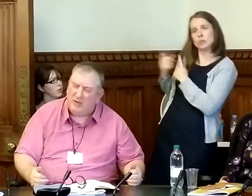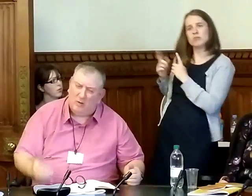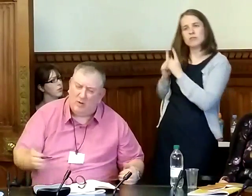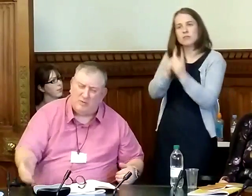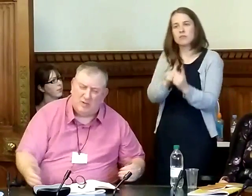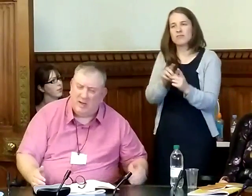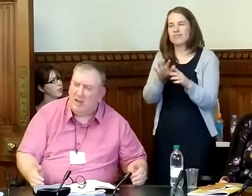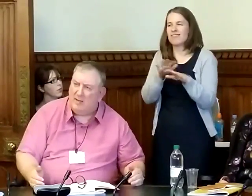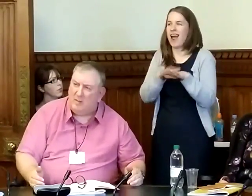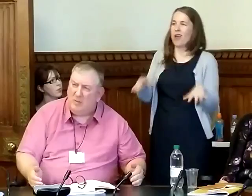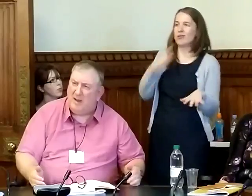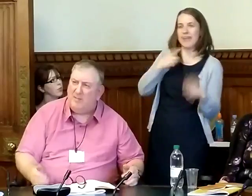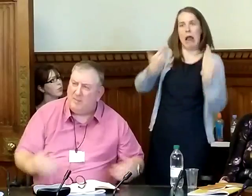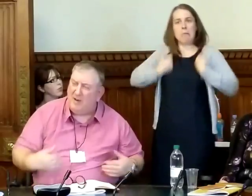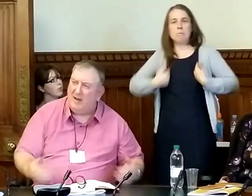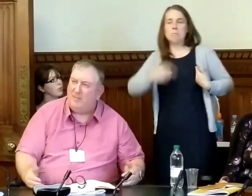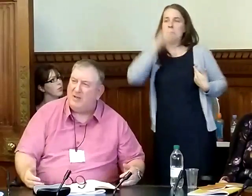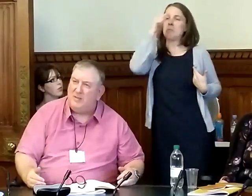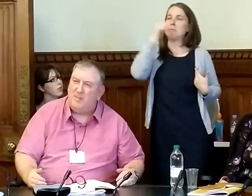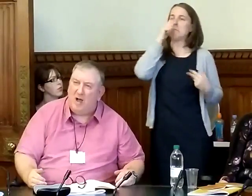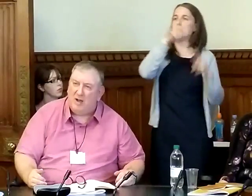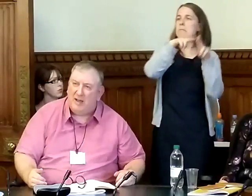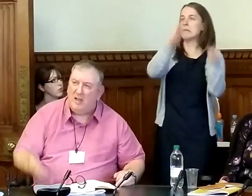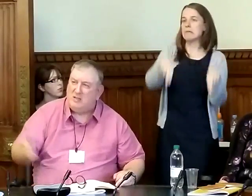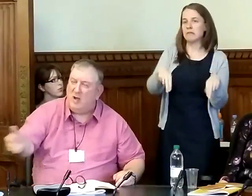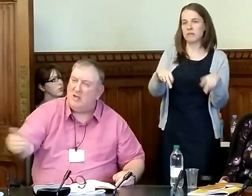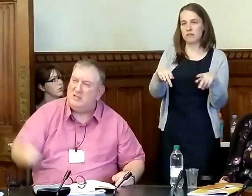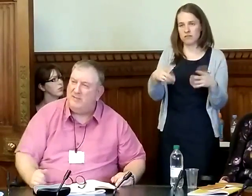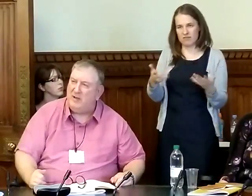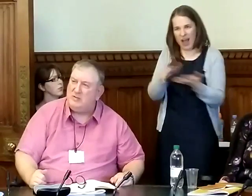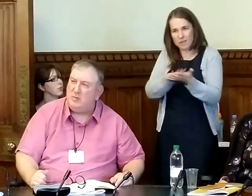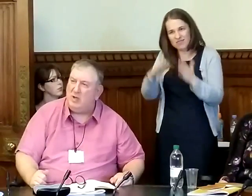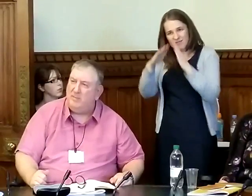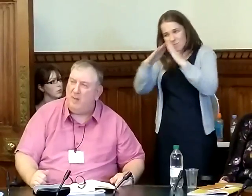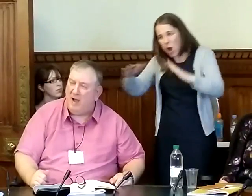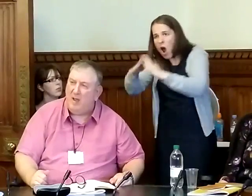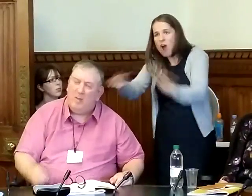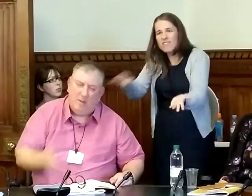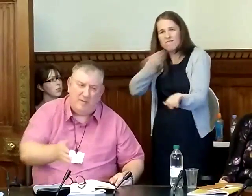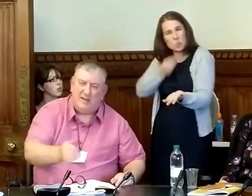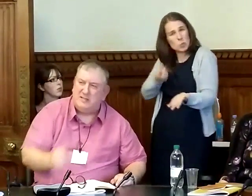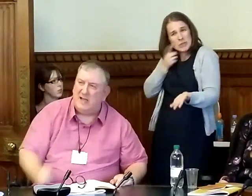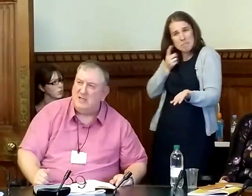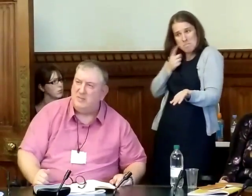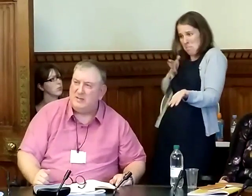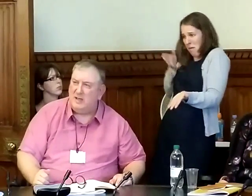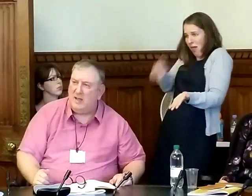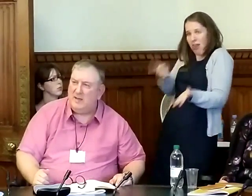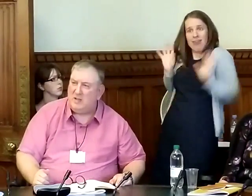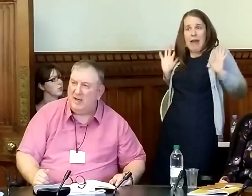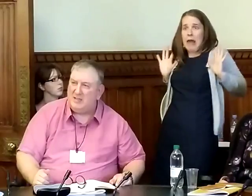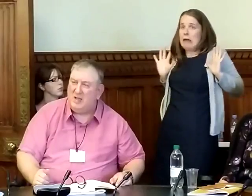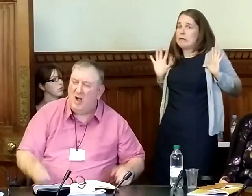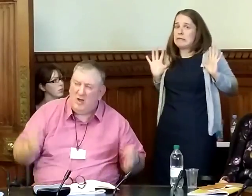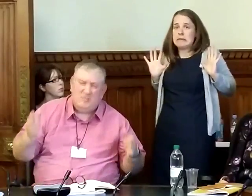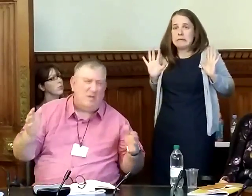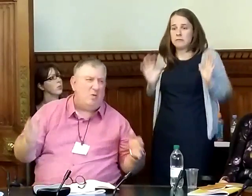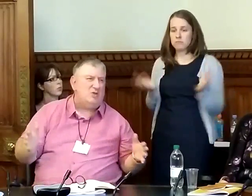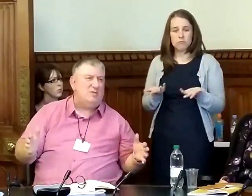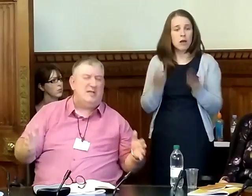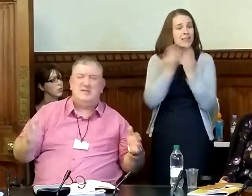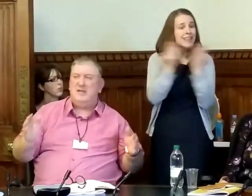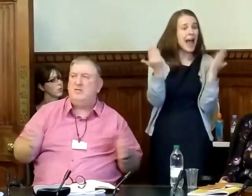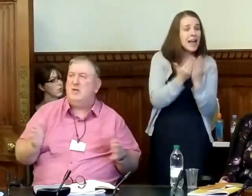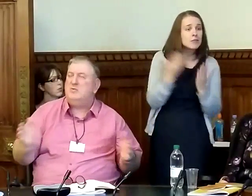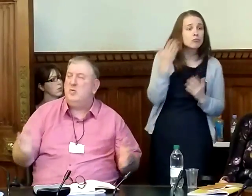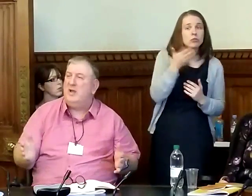to Bond Street or Oxford Street. I'm talking about going to that Brixton Market so I can see the vegetables I buy, probably in the Sainsbury's, things like this. I use